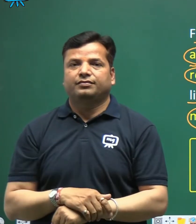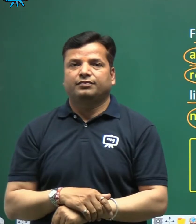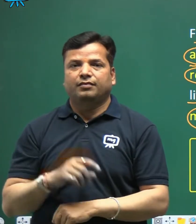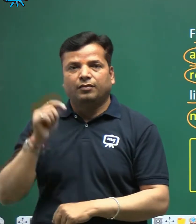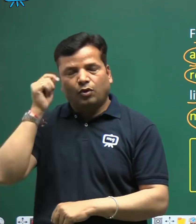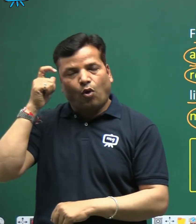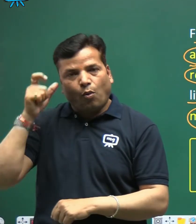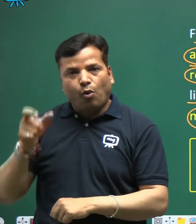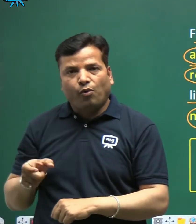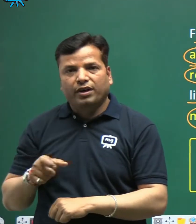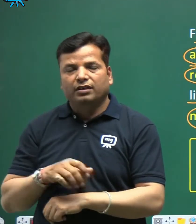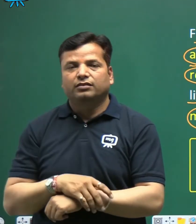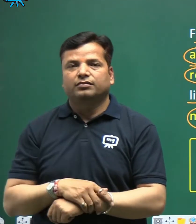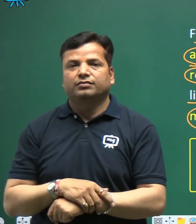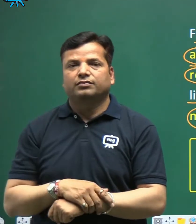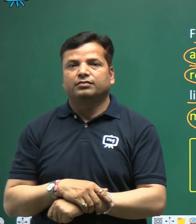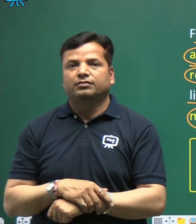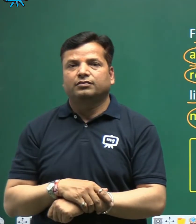poverty,